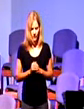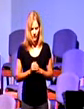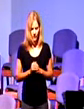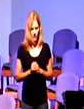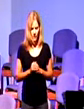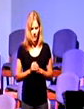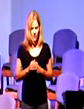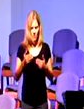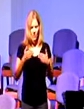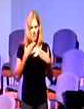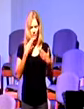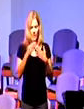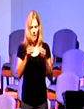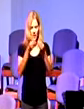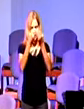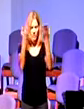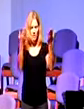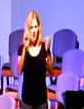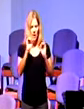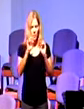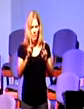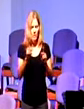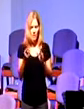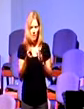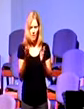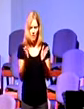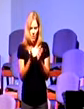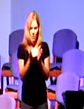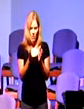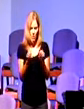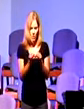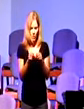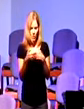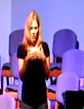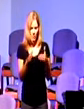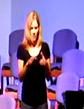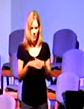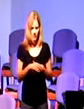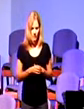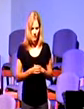to have a gospel opportunity in something as small as a shoebox.